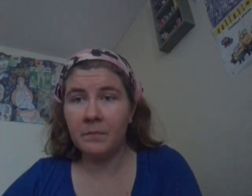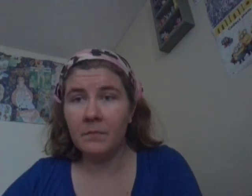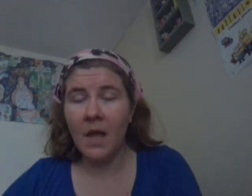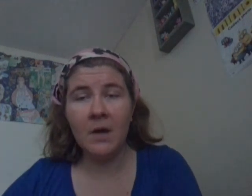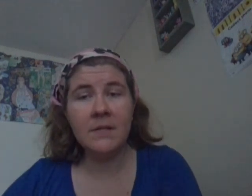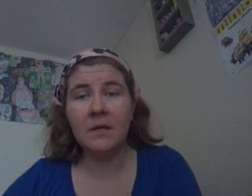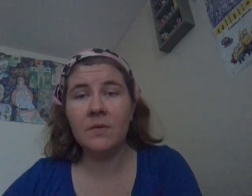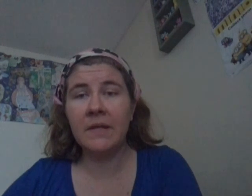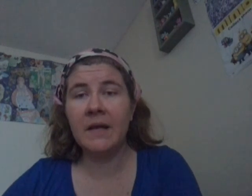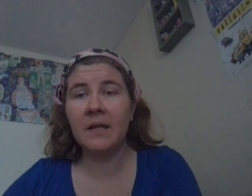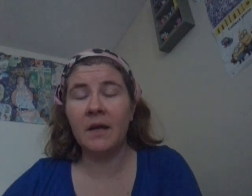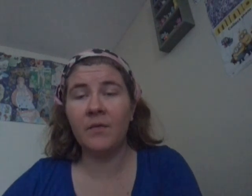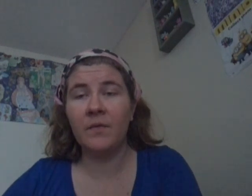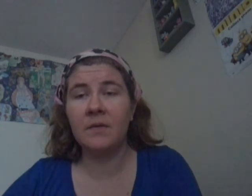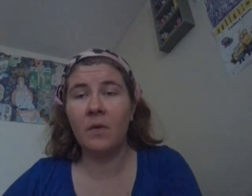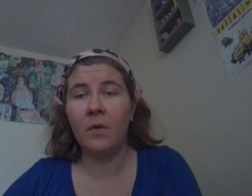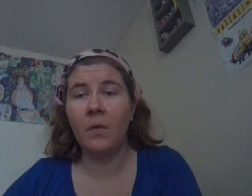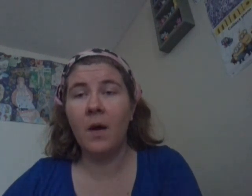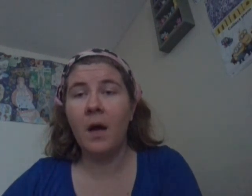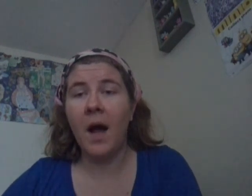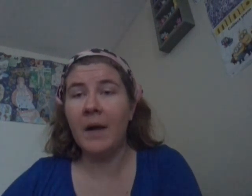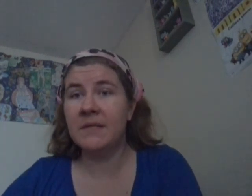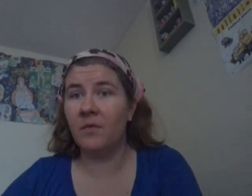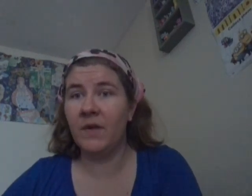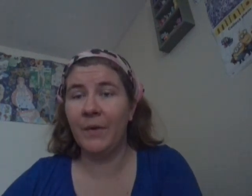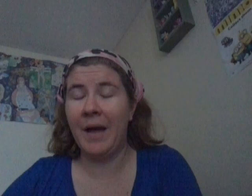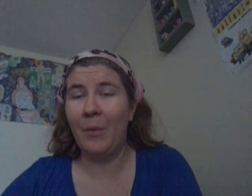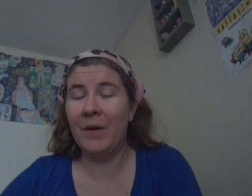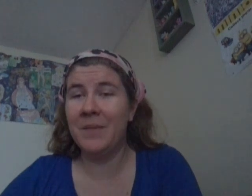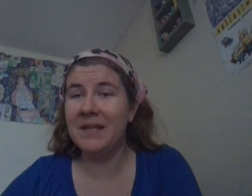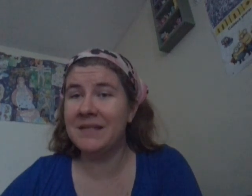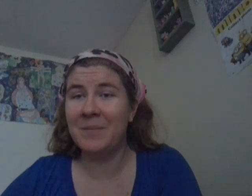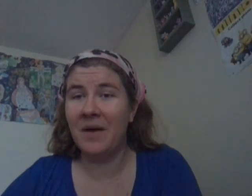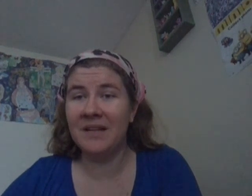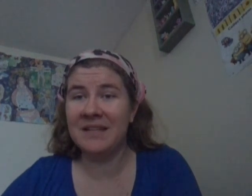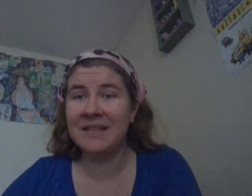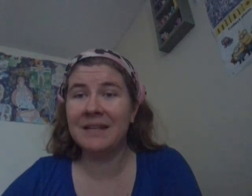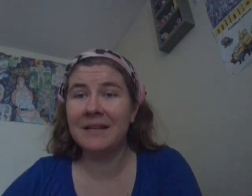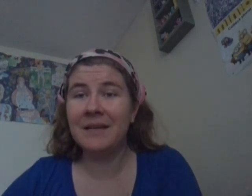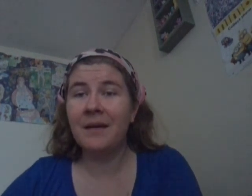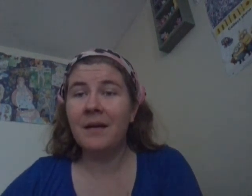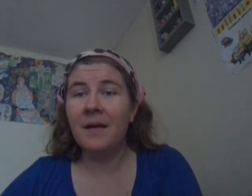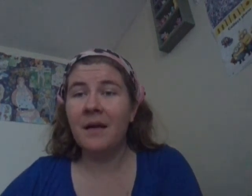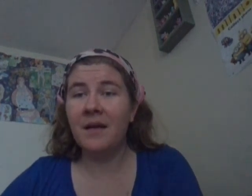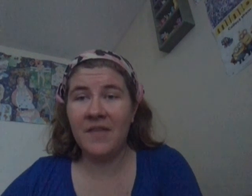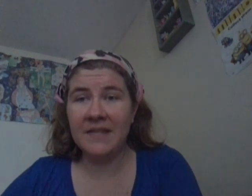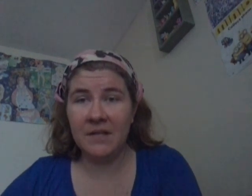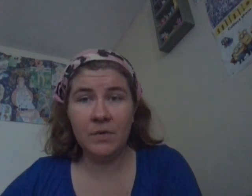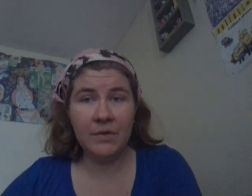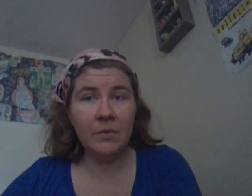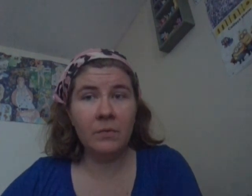I was diagnosed late in life, so I'm still figuring out what it means to be autistic. autistic. And if that's you too,